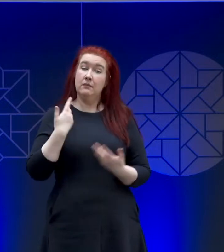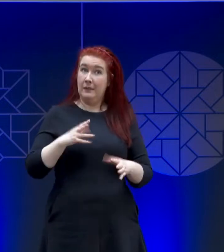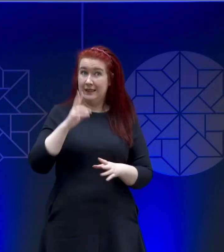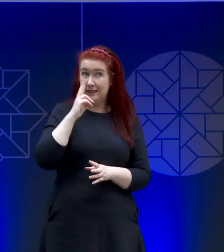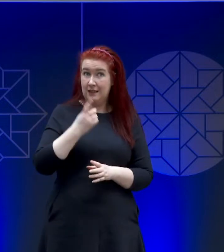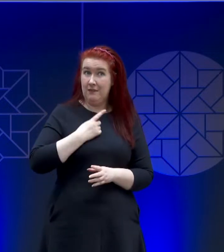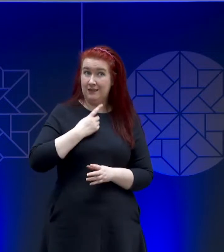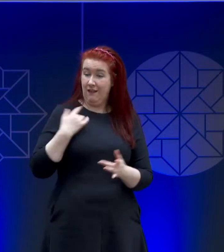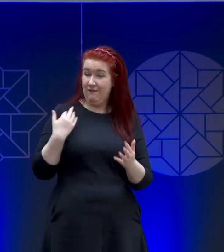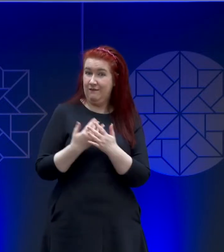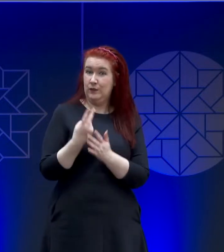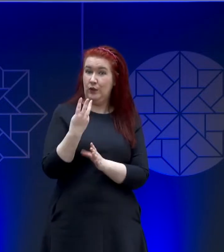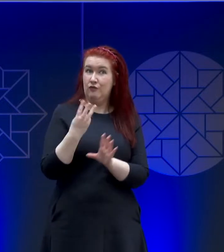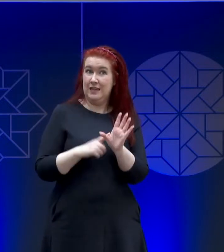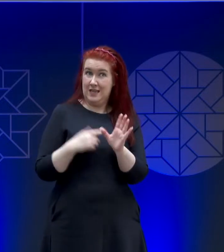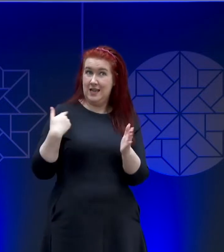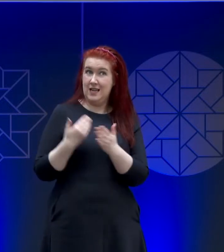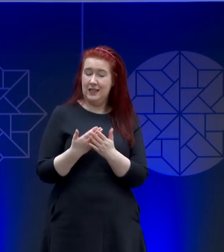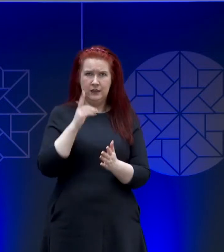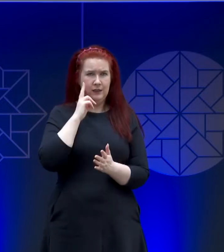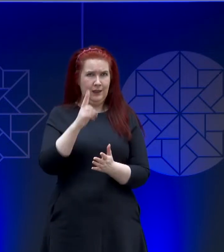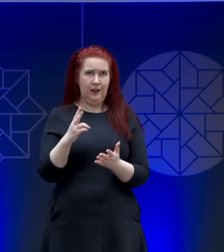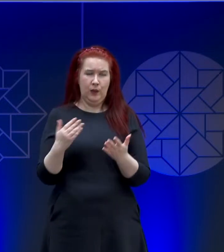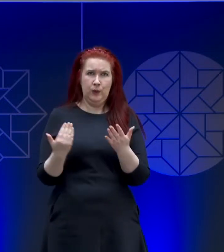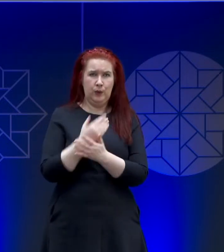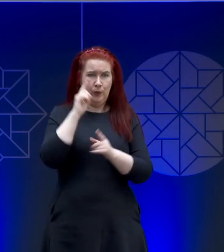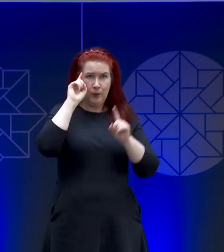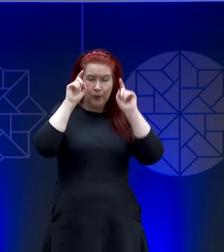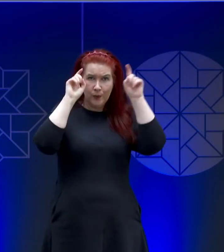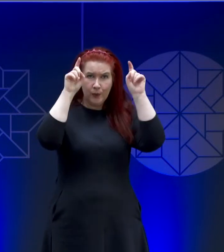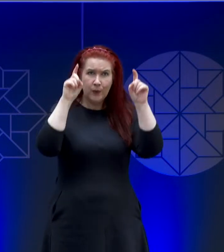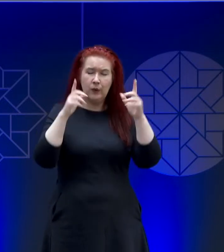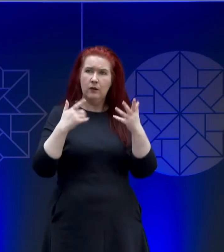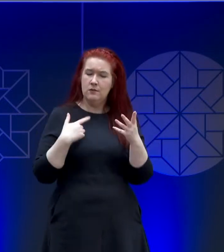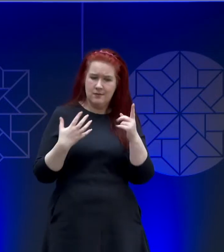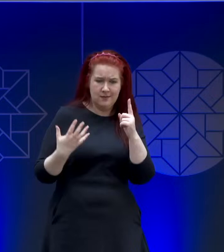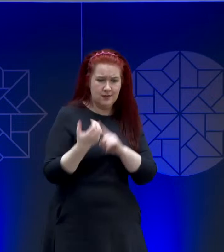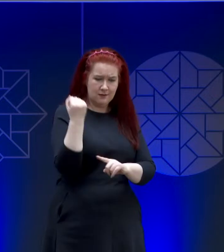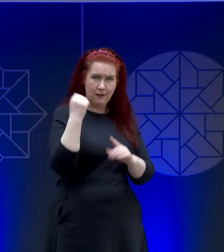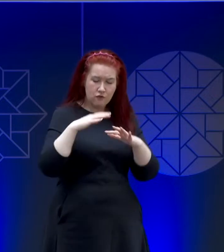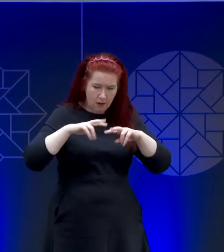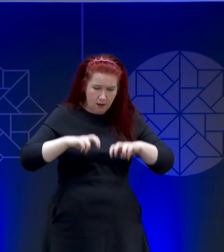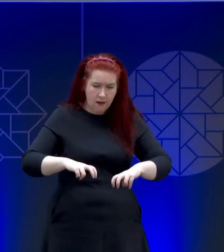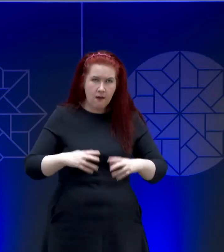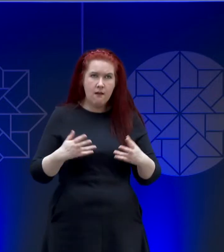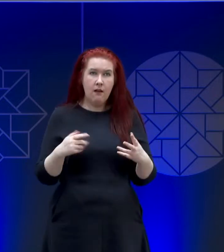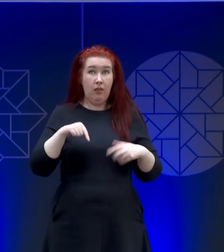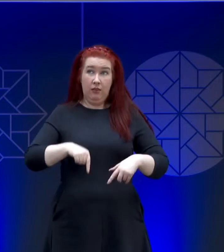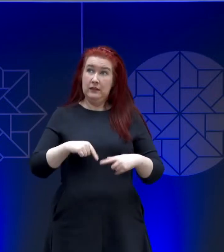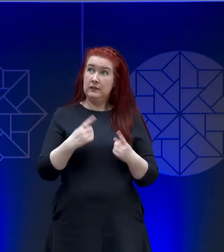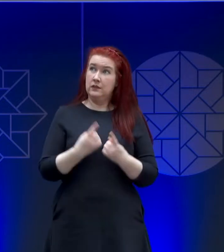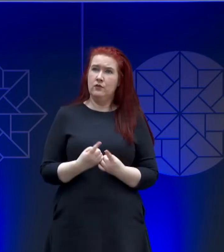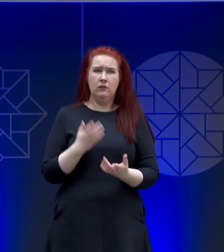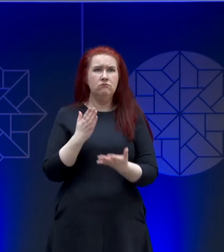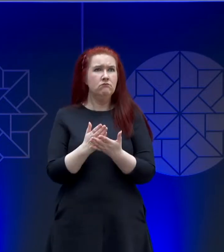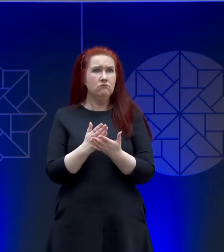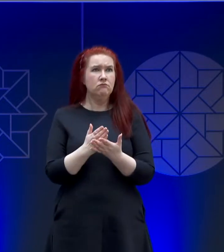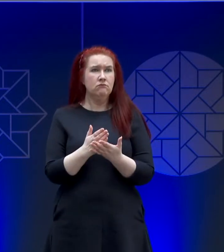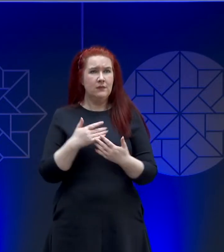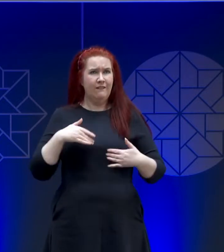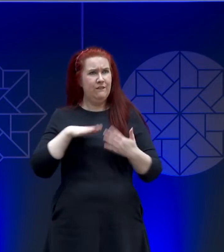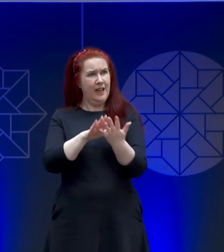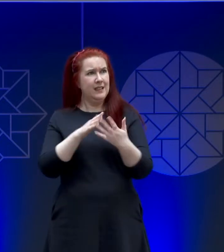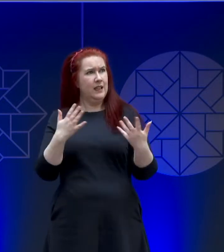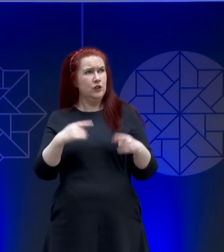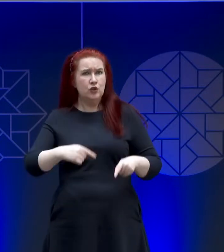myself over the last couple of years is a site of innovation, of discovery, a facility that faces the challenges as well